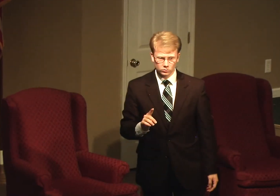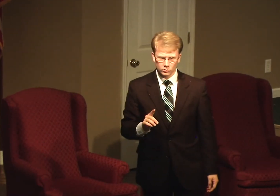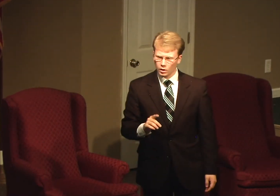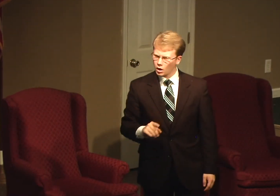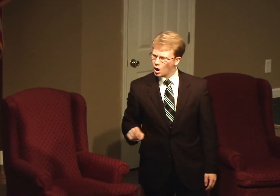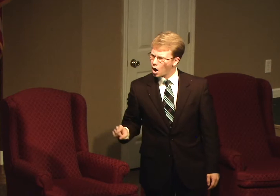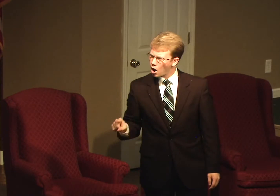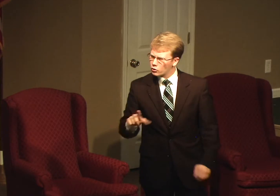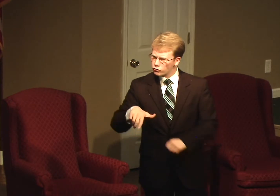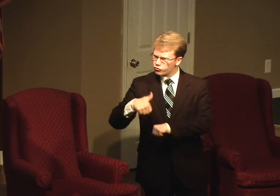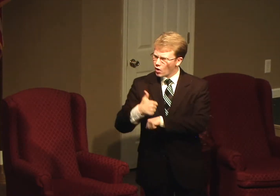to glorify God?